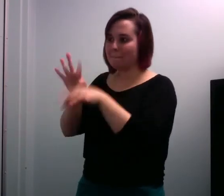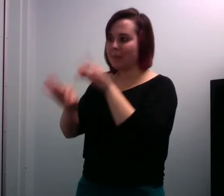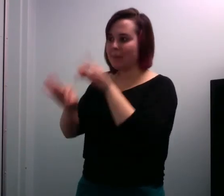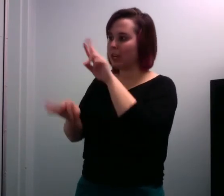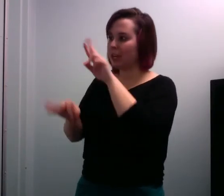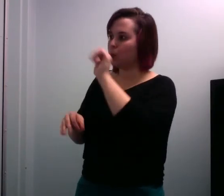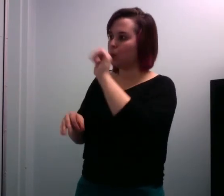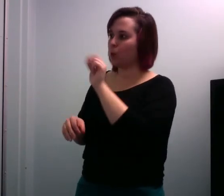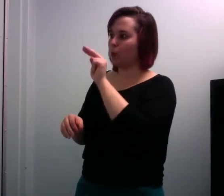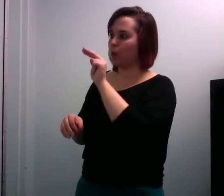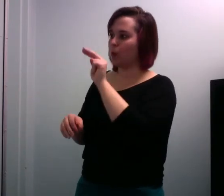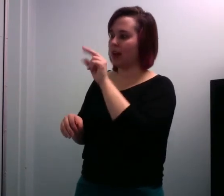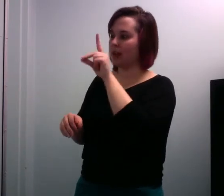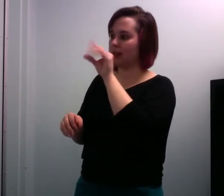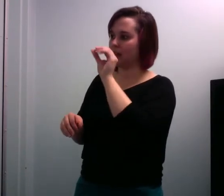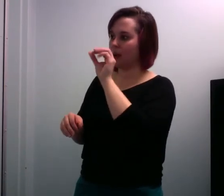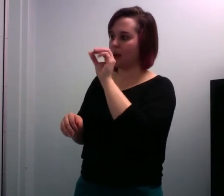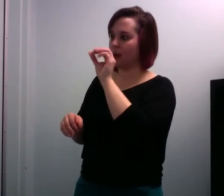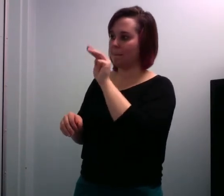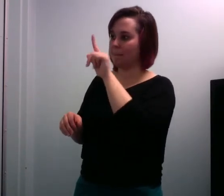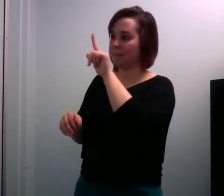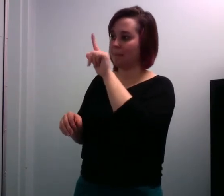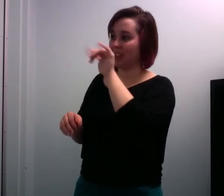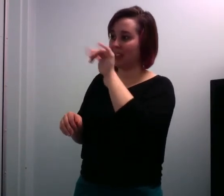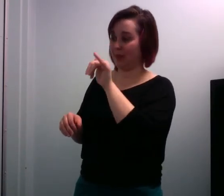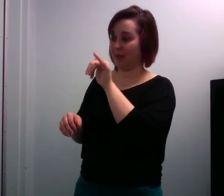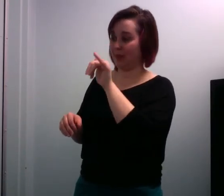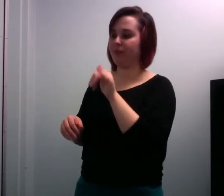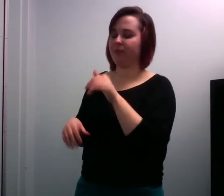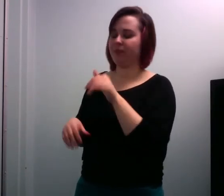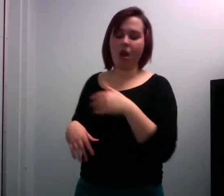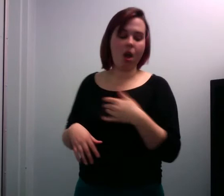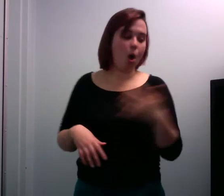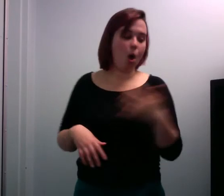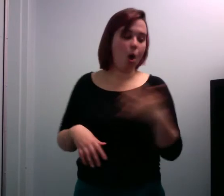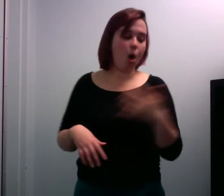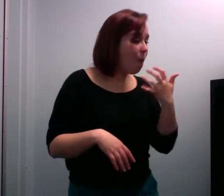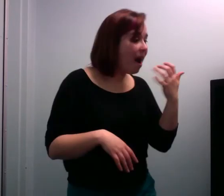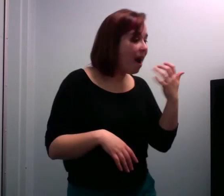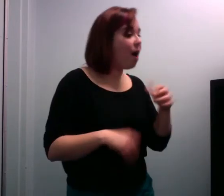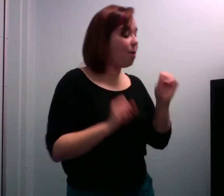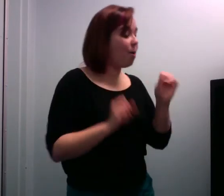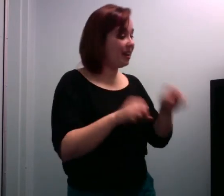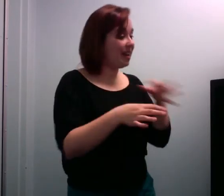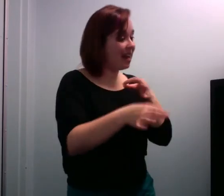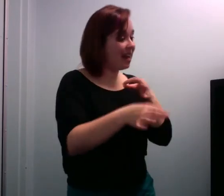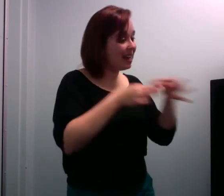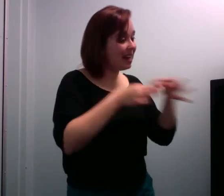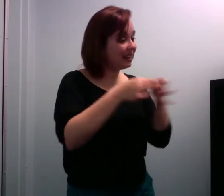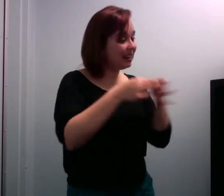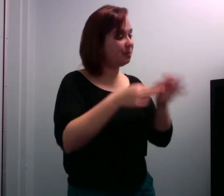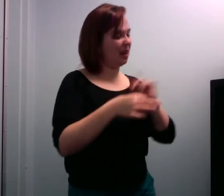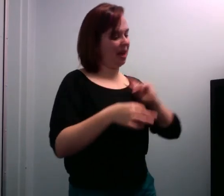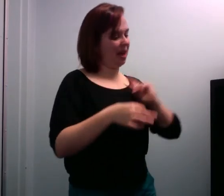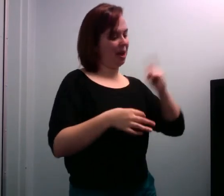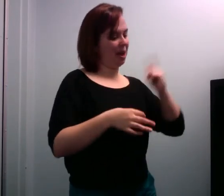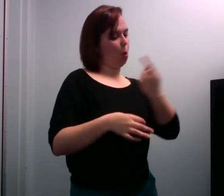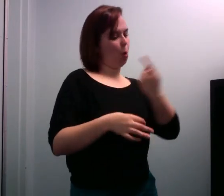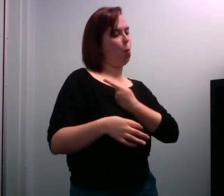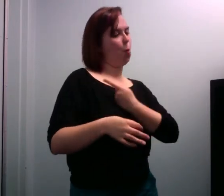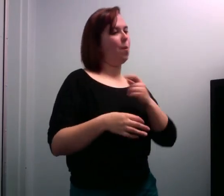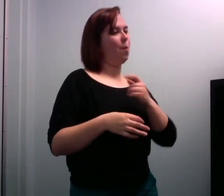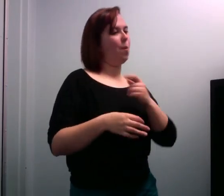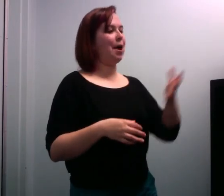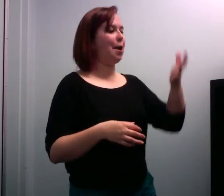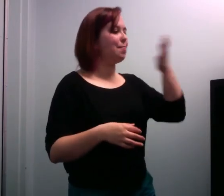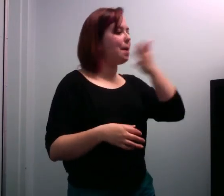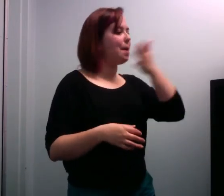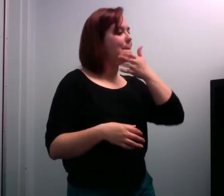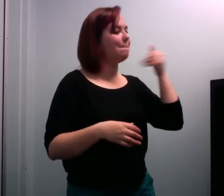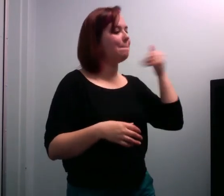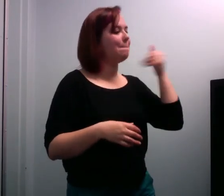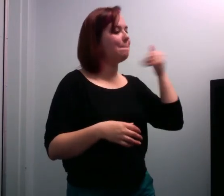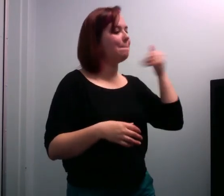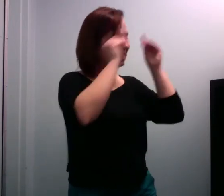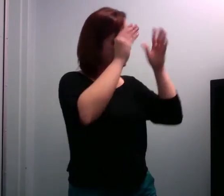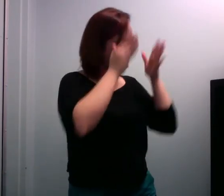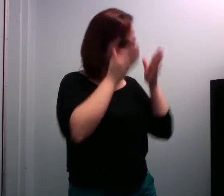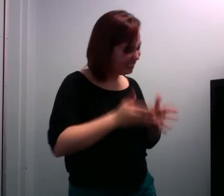amazed, and they could explain the high scores only by the fact that they were, after all, the best teachers. Well, then